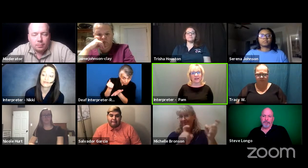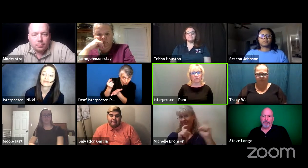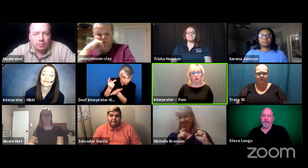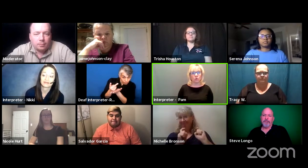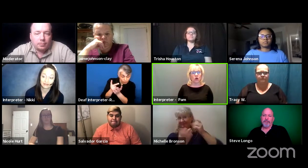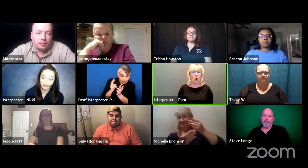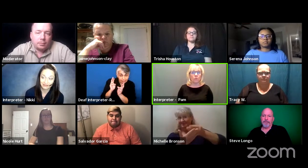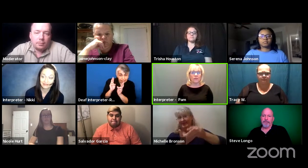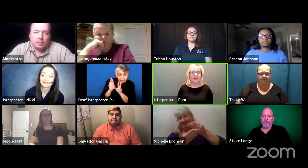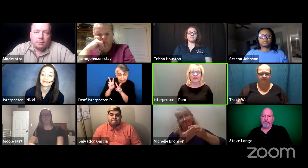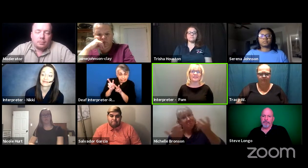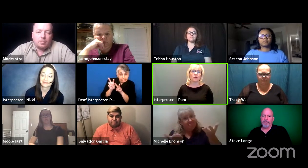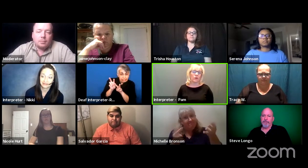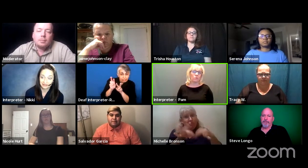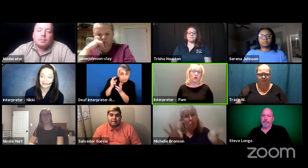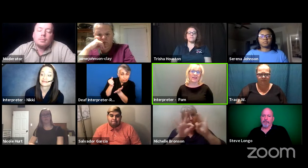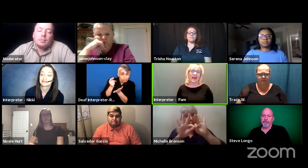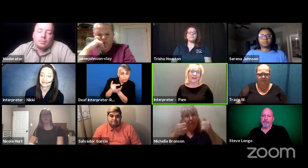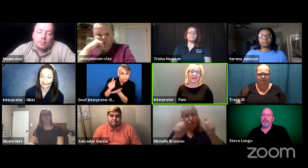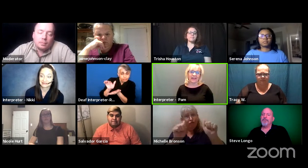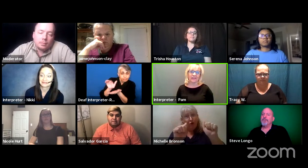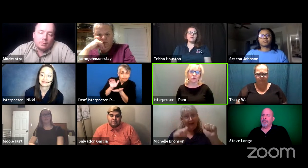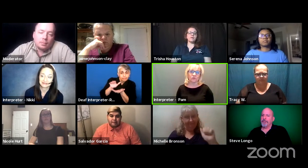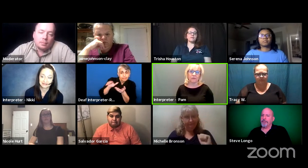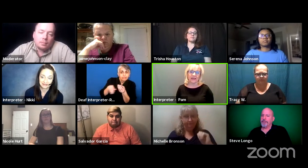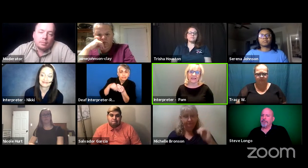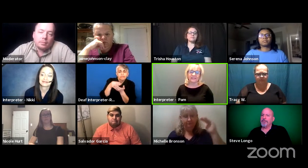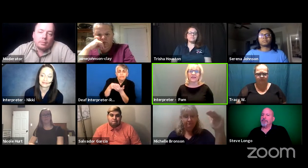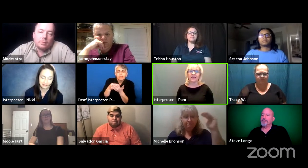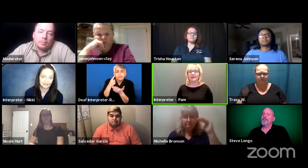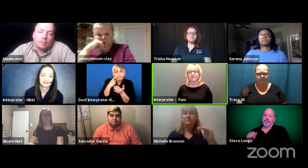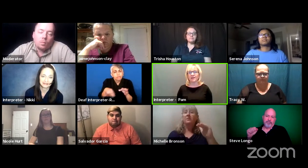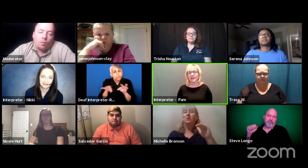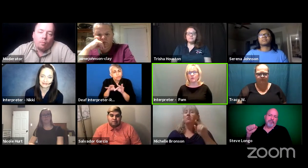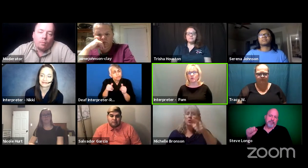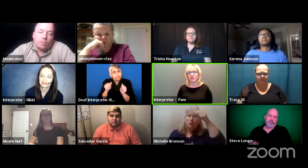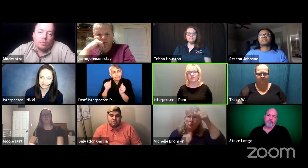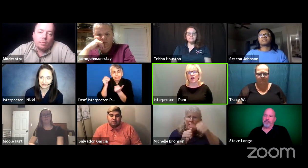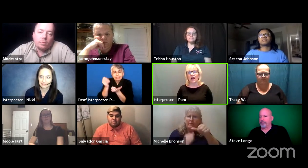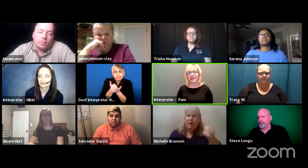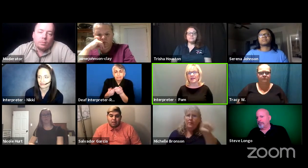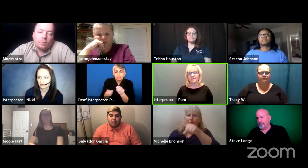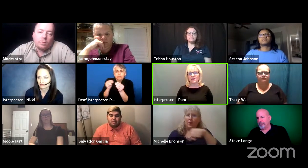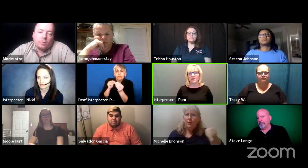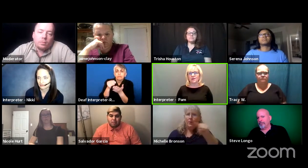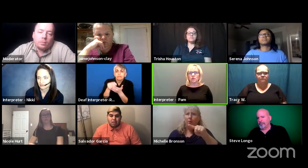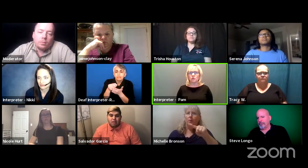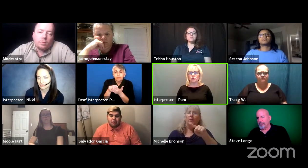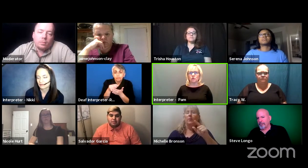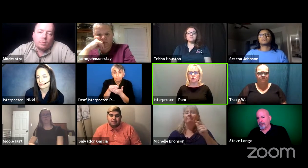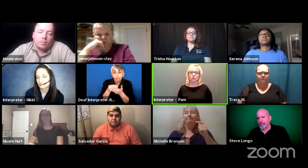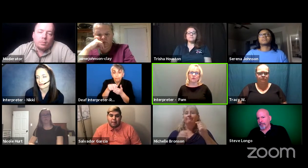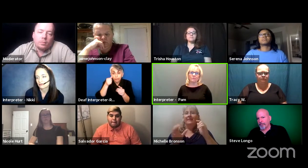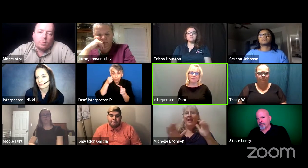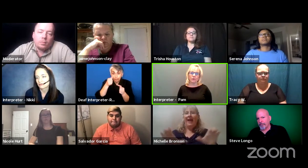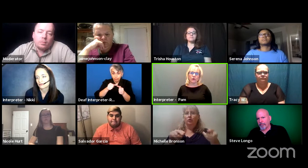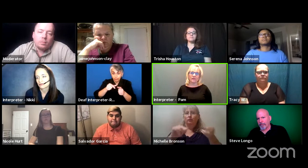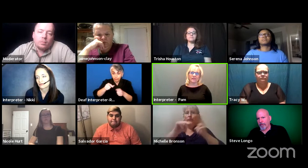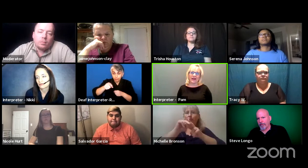available. We're hoping that we will be allocated those monies. Definitely worth a try. You may also remember